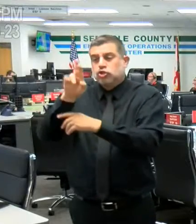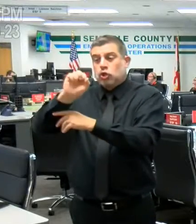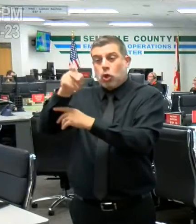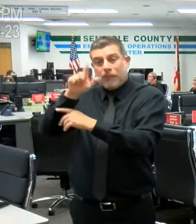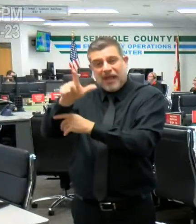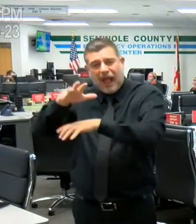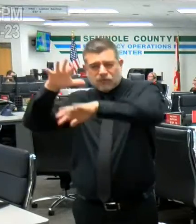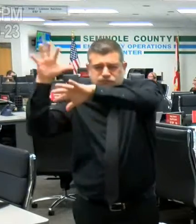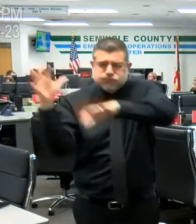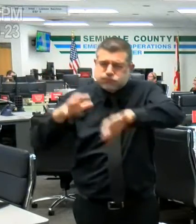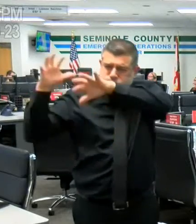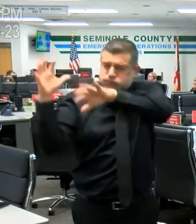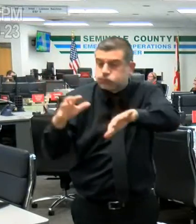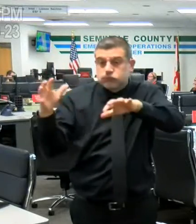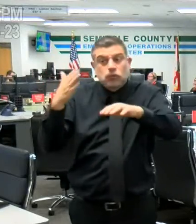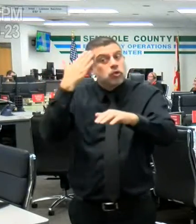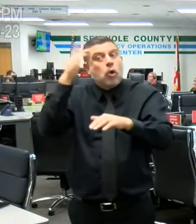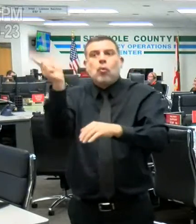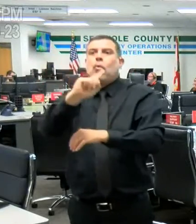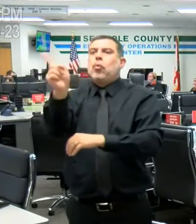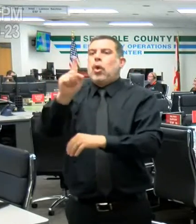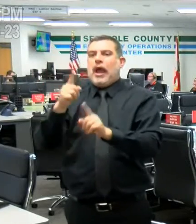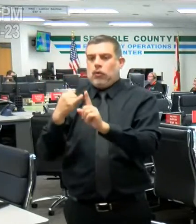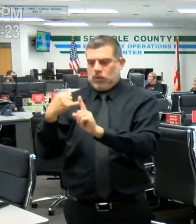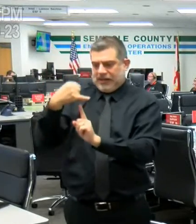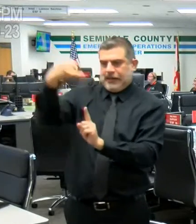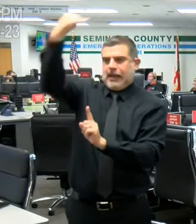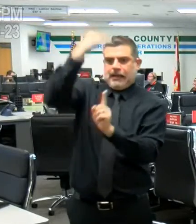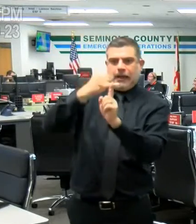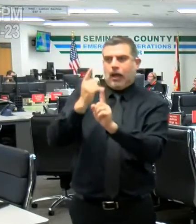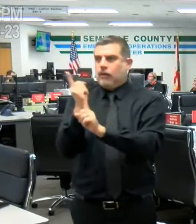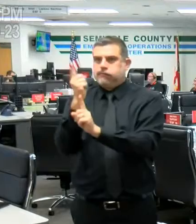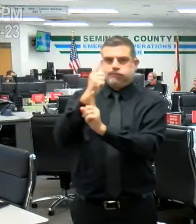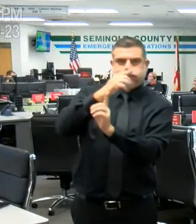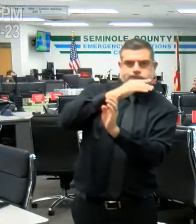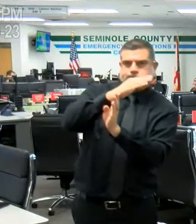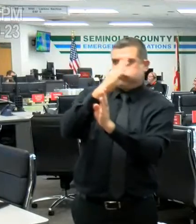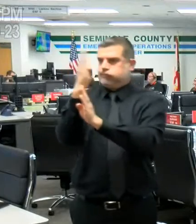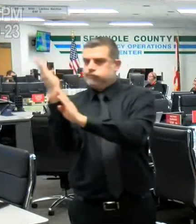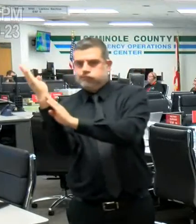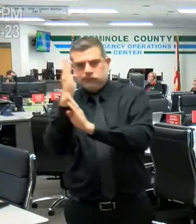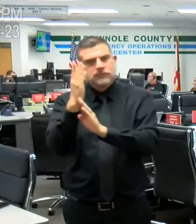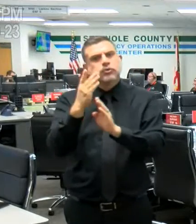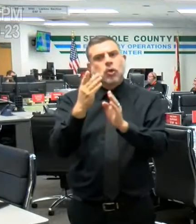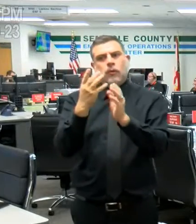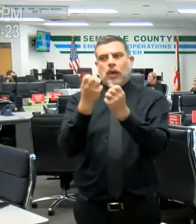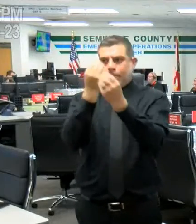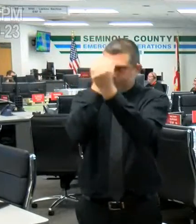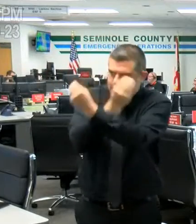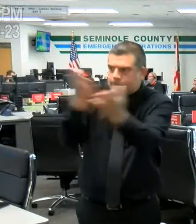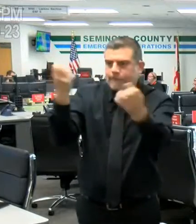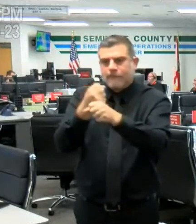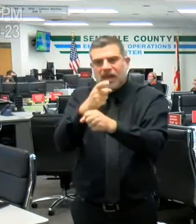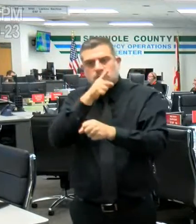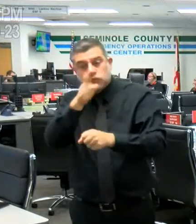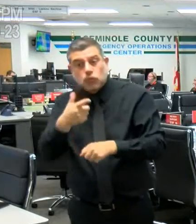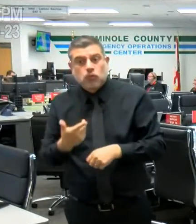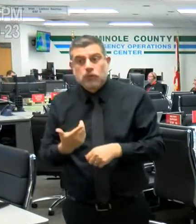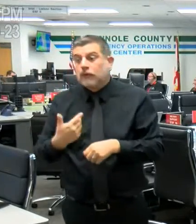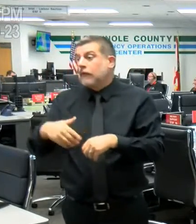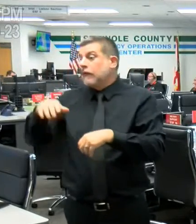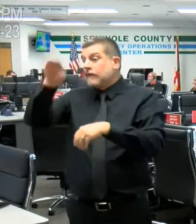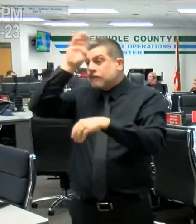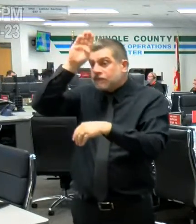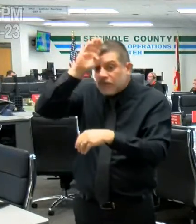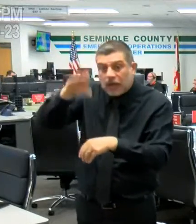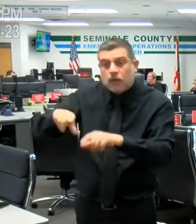those squall lines are going to line up, so we want to be ready county-wide. So all of our fire rescue, we've got additional units on standby,